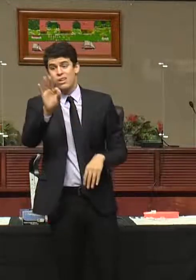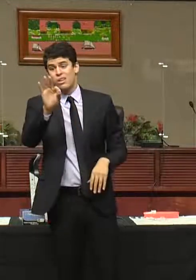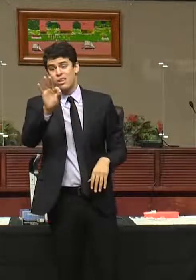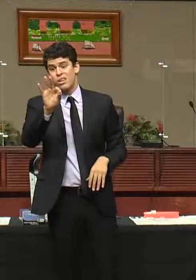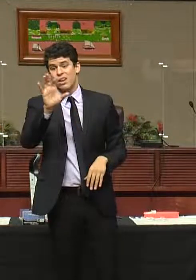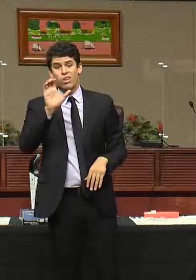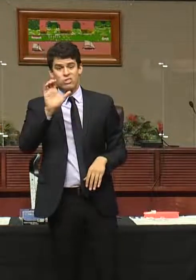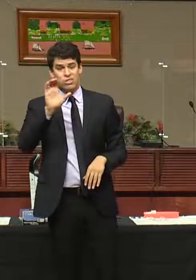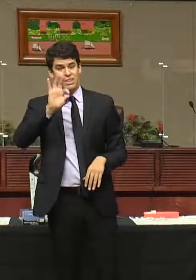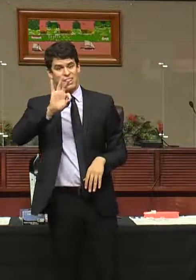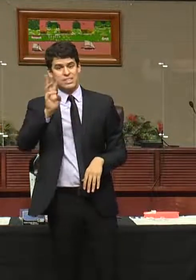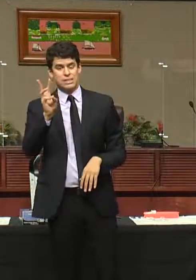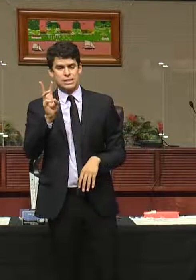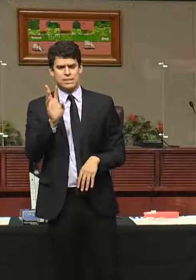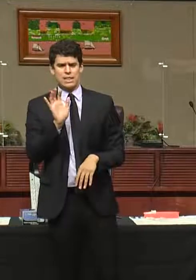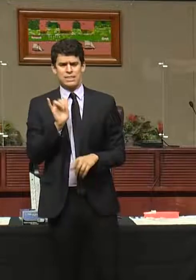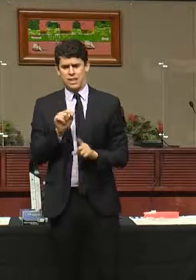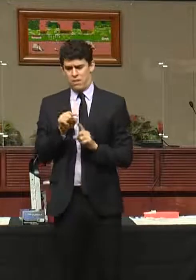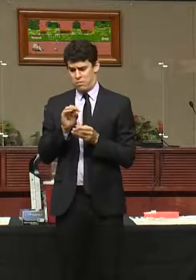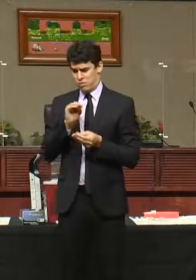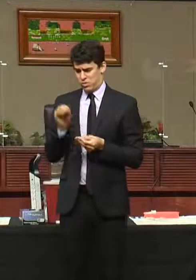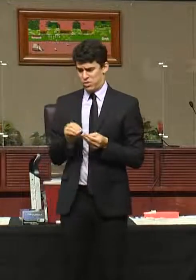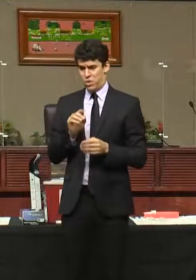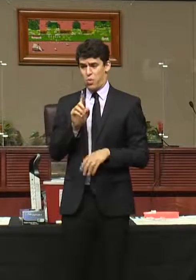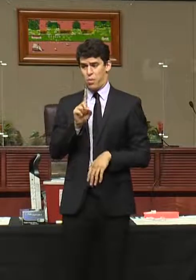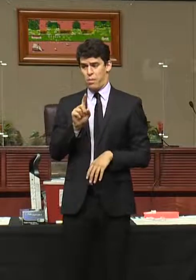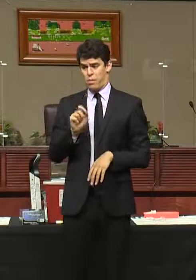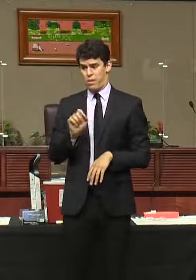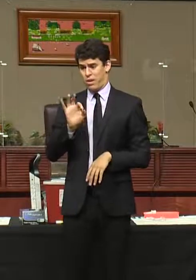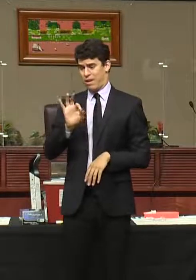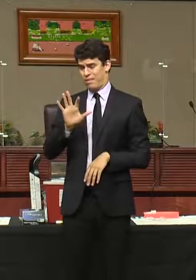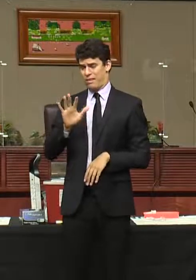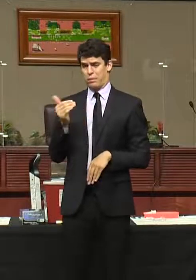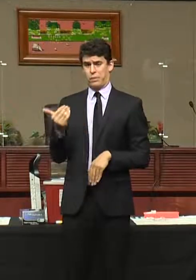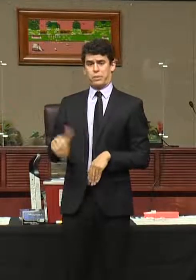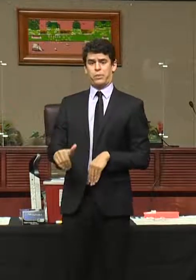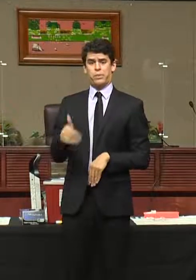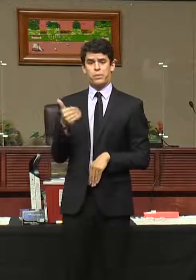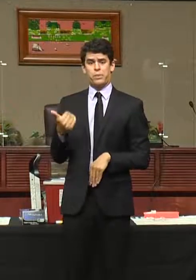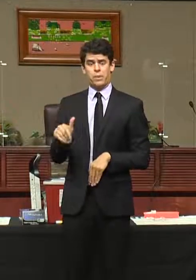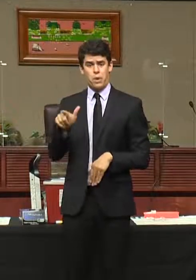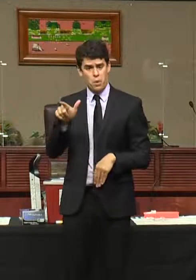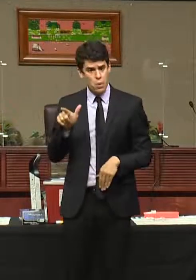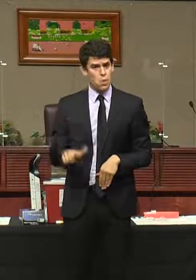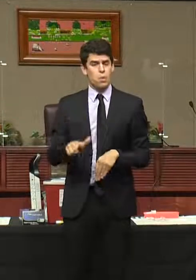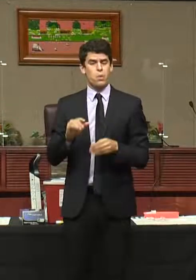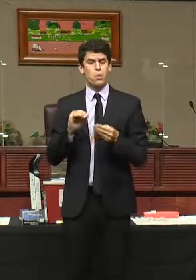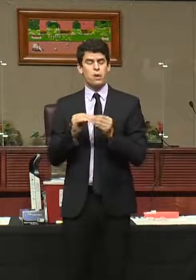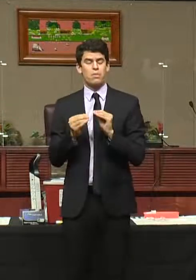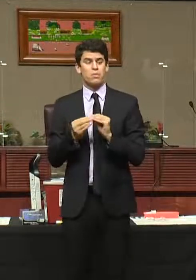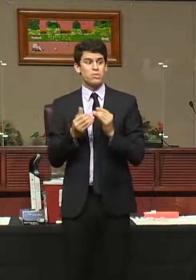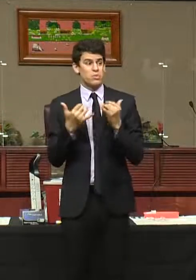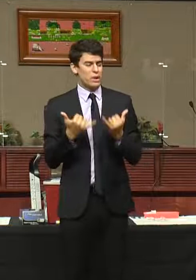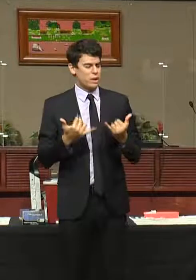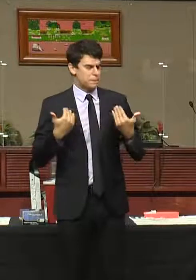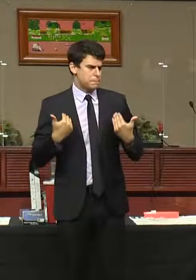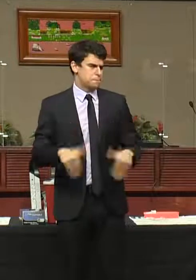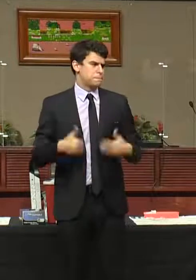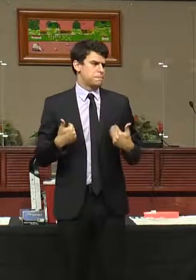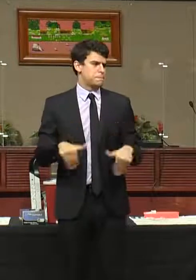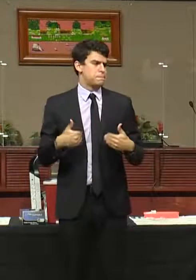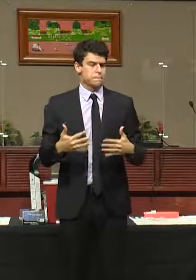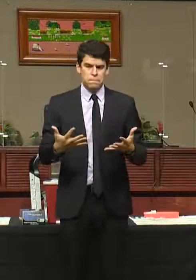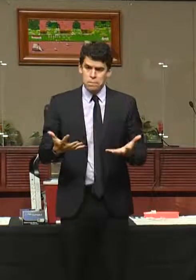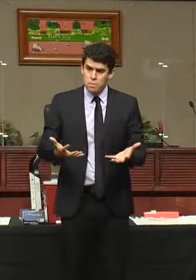That's only 1.95 of that segment of the population. So there is really an urgent need to increase